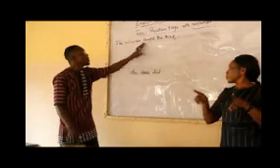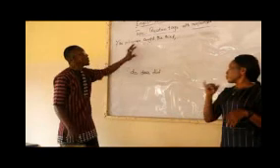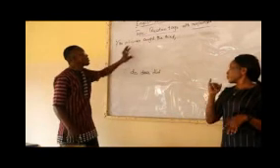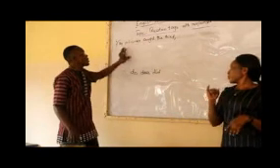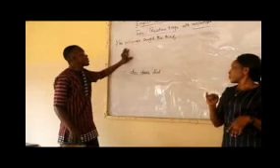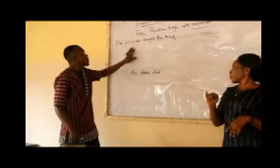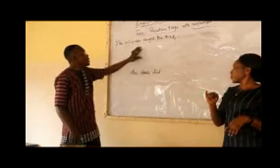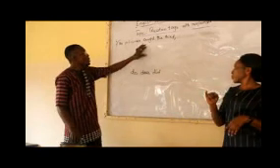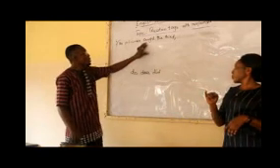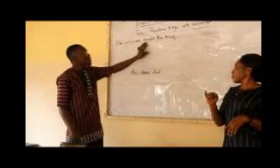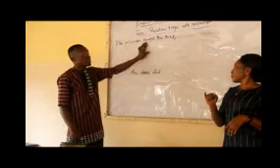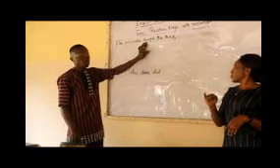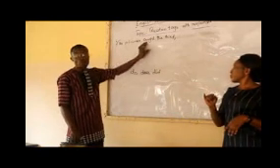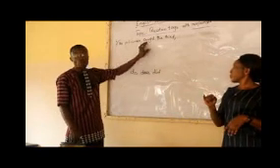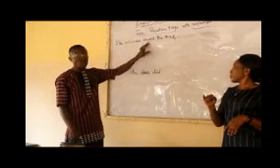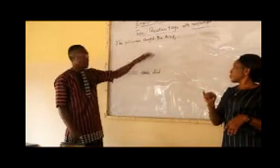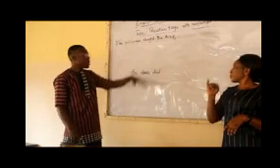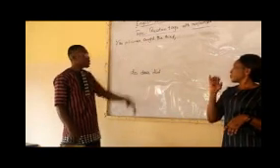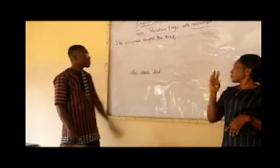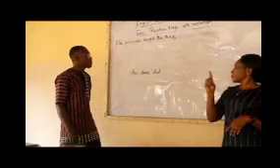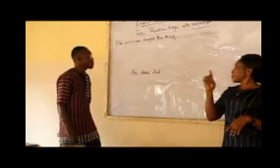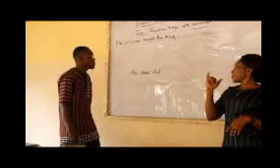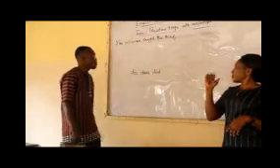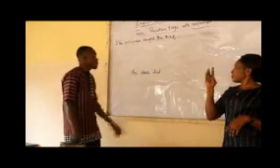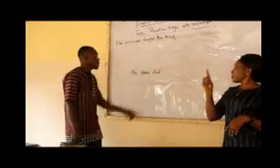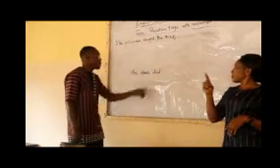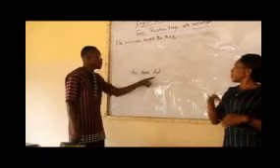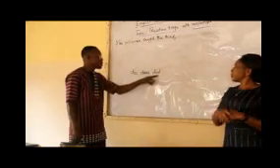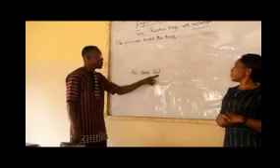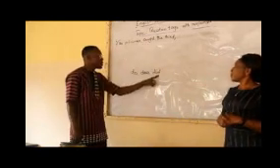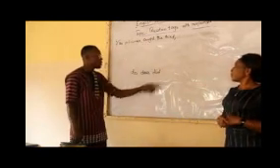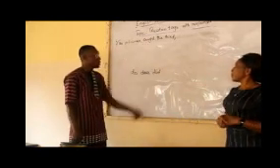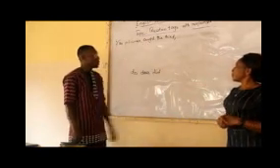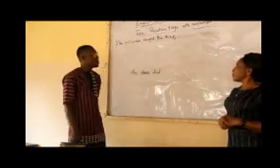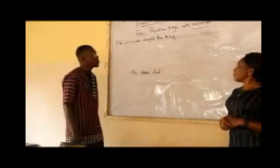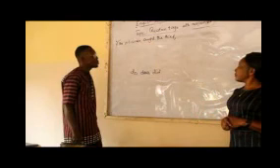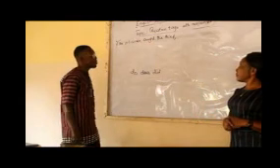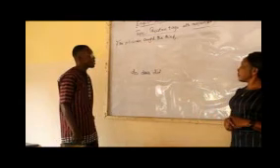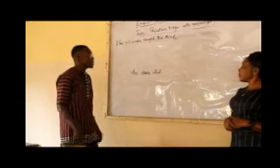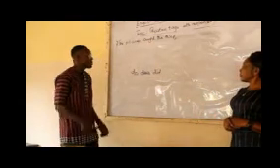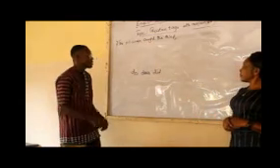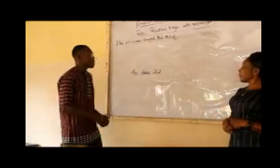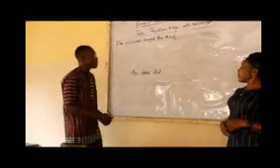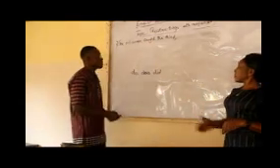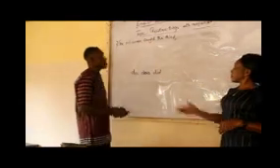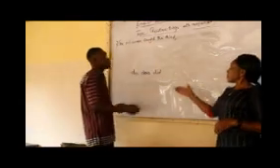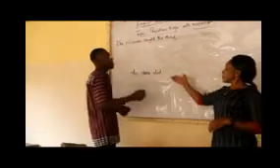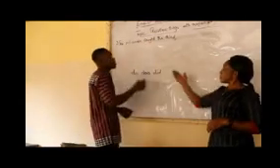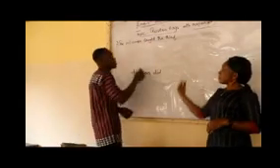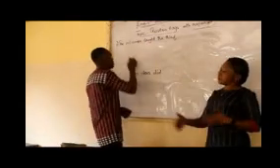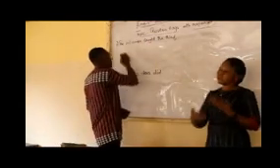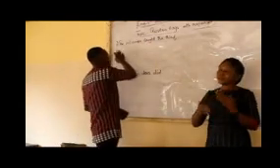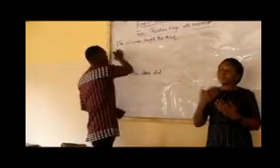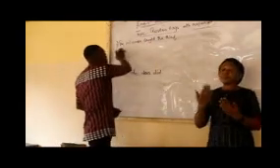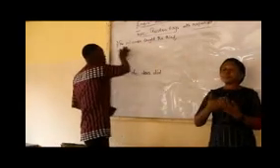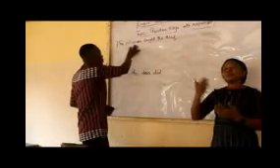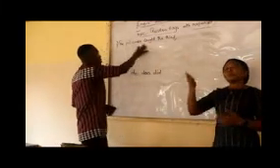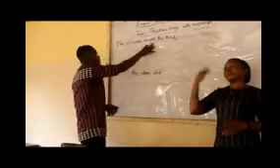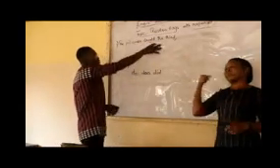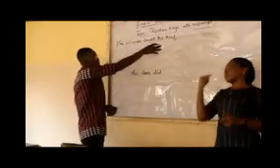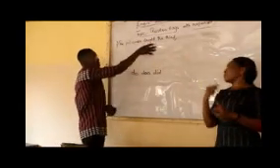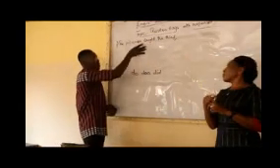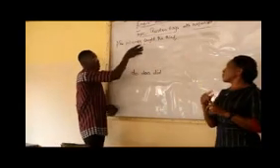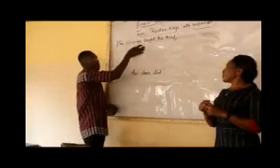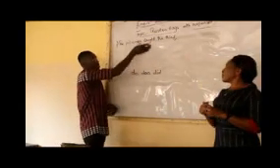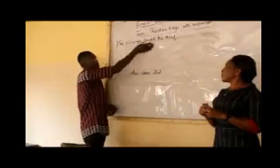verb. We can see that it is in the simple past tense, and this is simple past tense. Since the